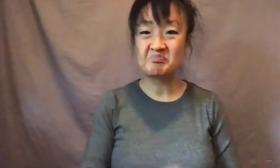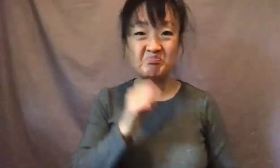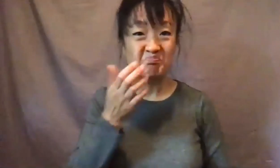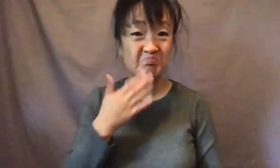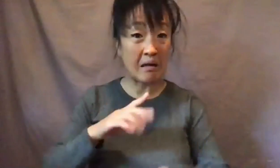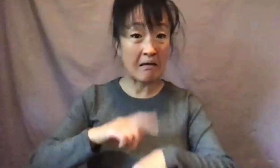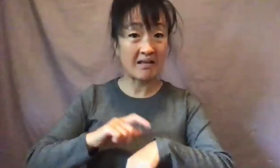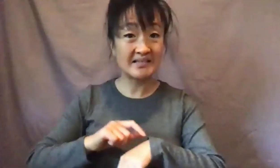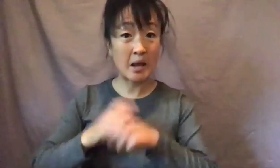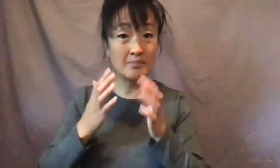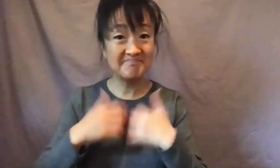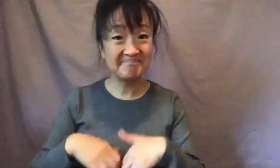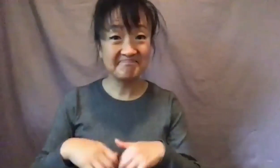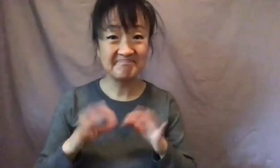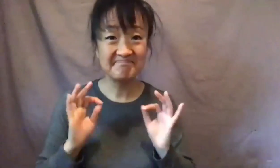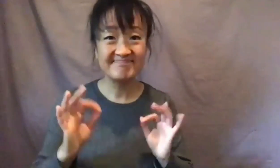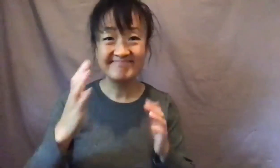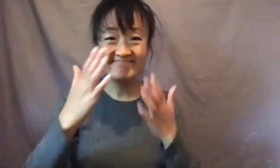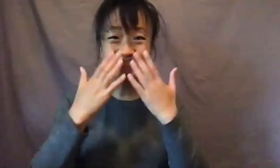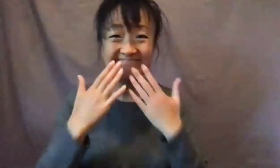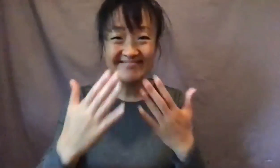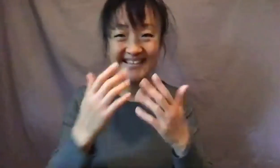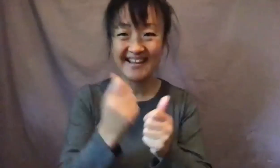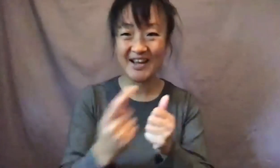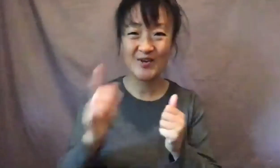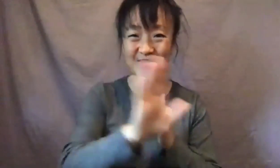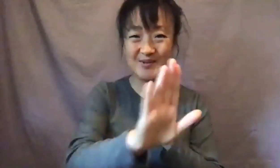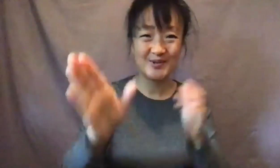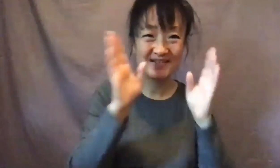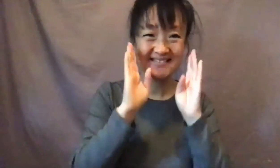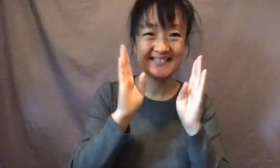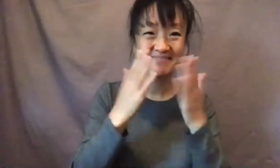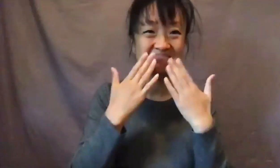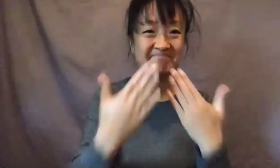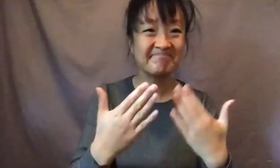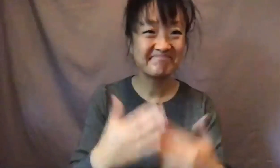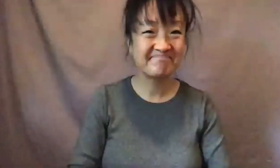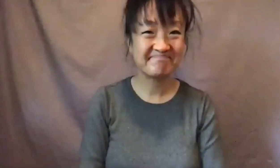time-wise. Thank you, everybody, for your attention.